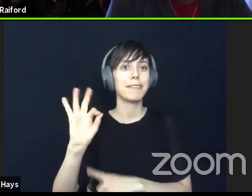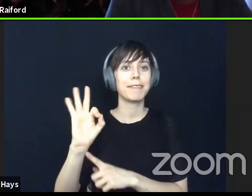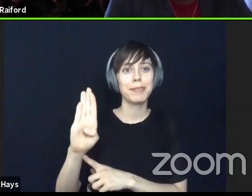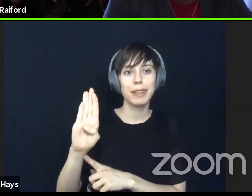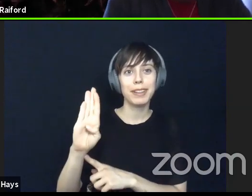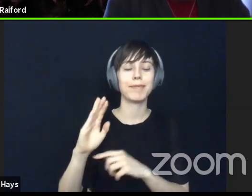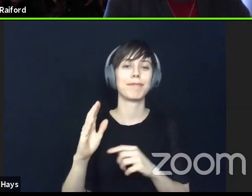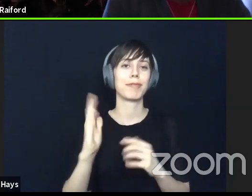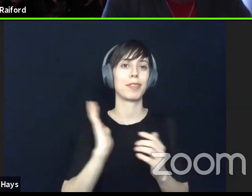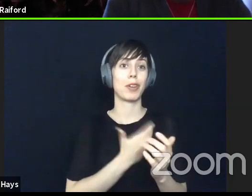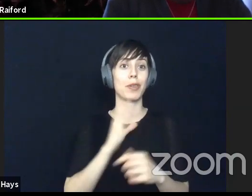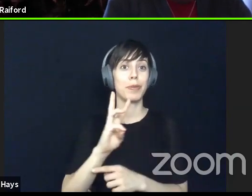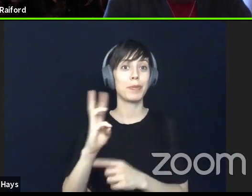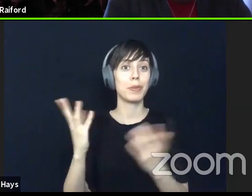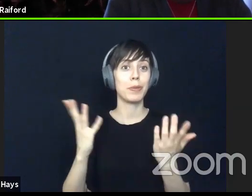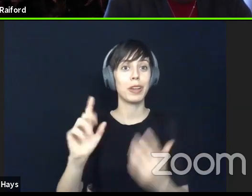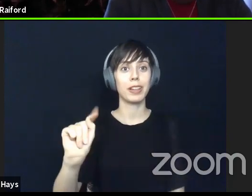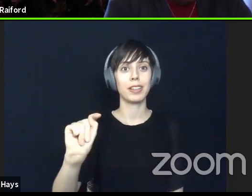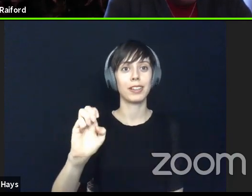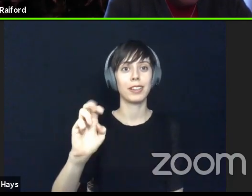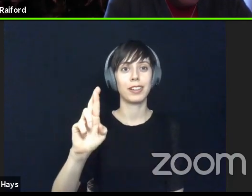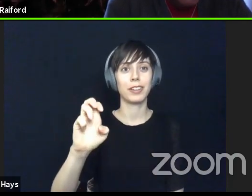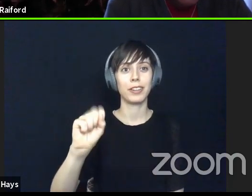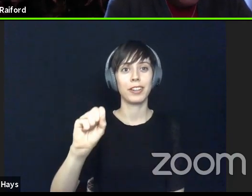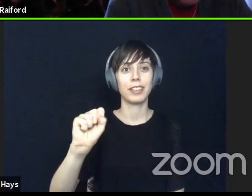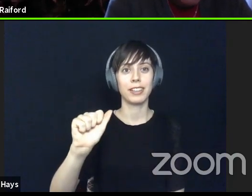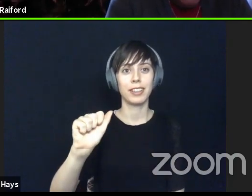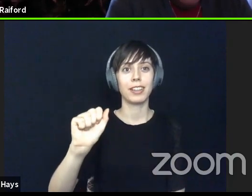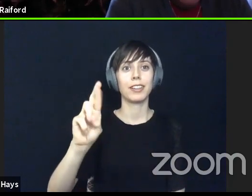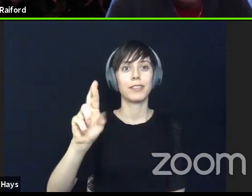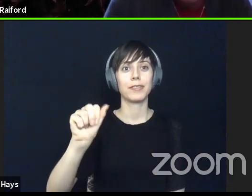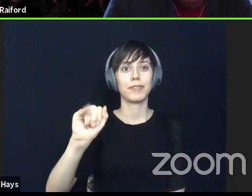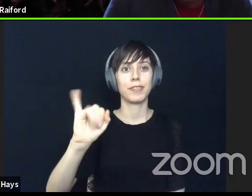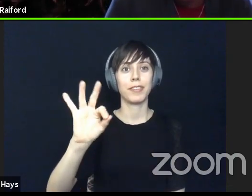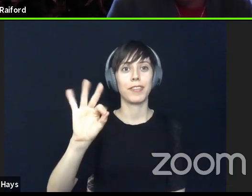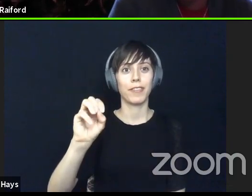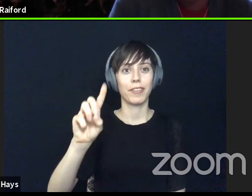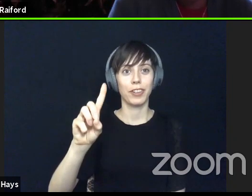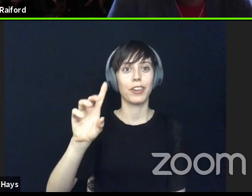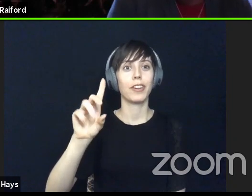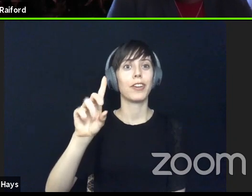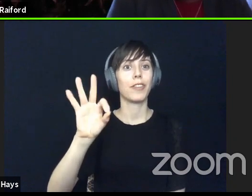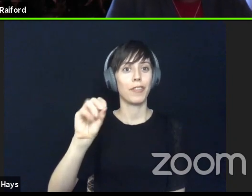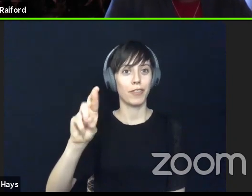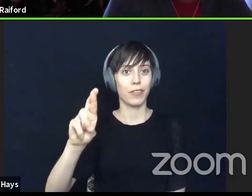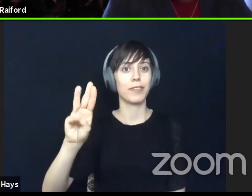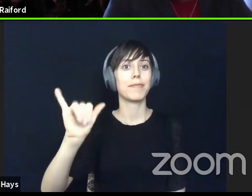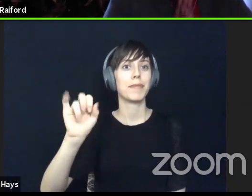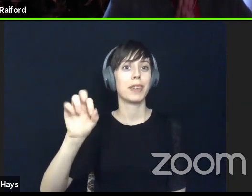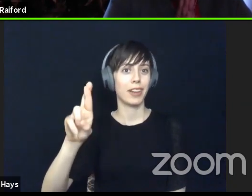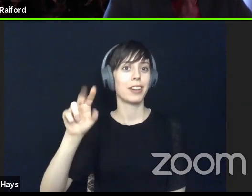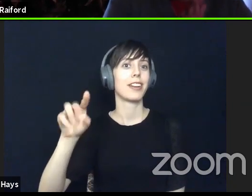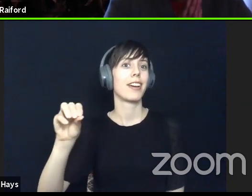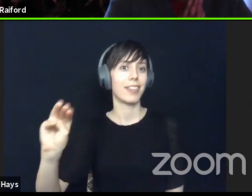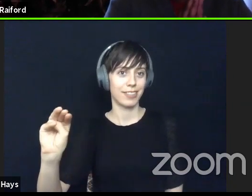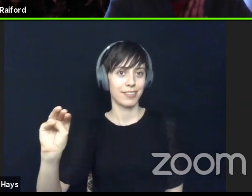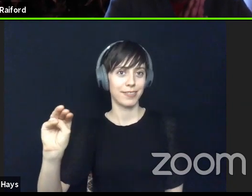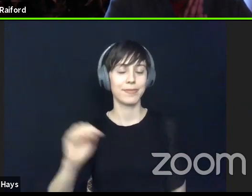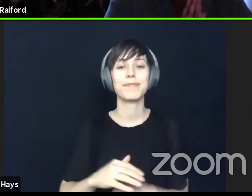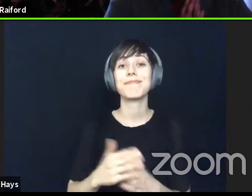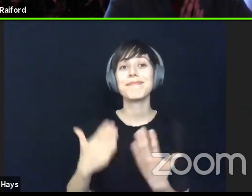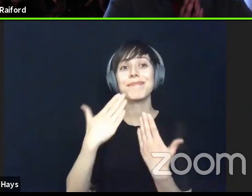TeressaRayfordForMayor.com. Thank you so much, Anna, for bringing this series together for us. And thank you so much, Isabeau, for being here and for, you know, agreeing